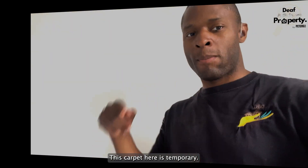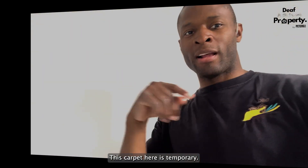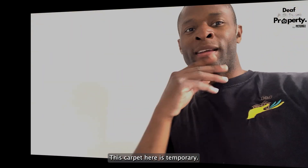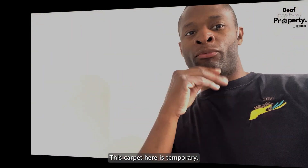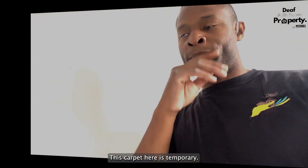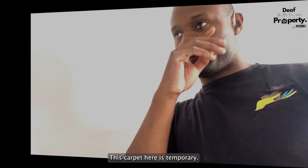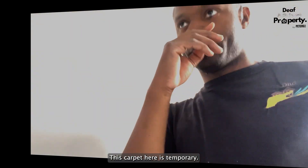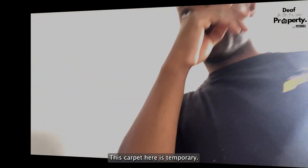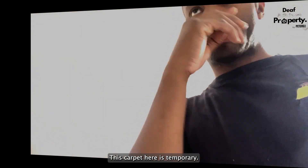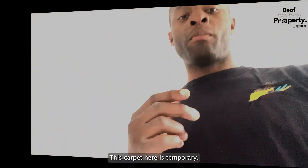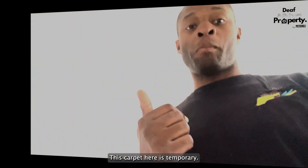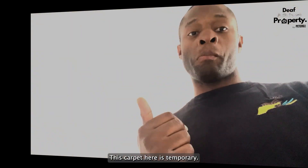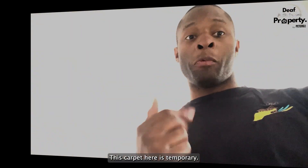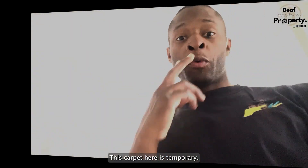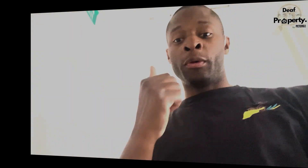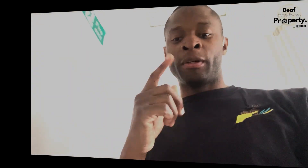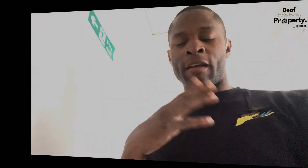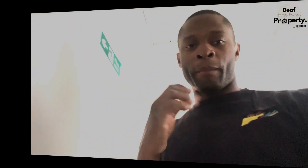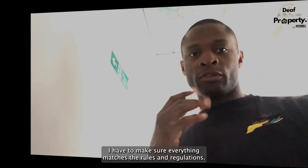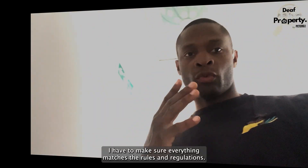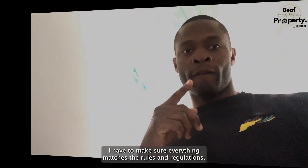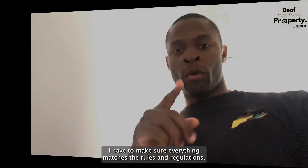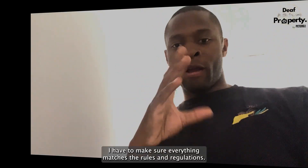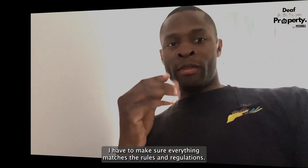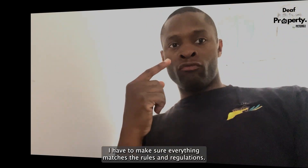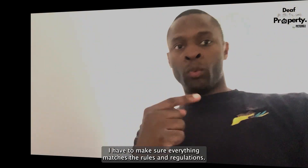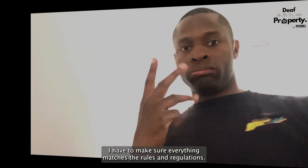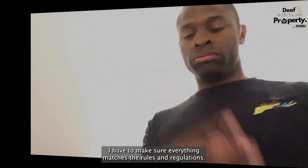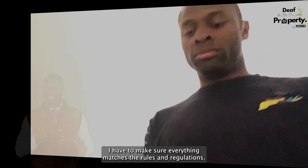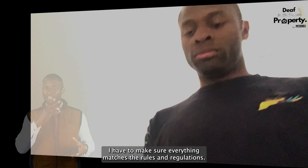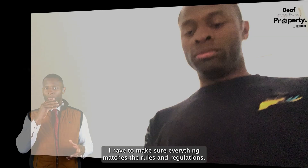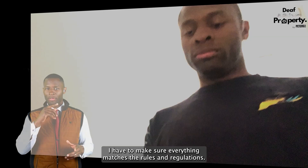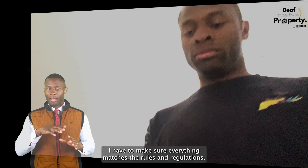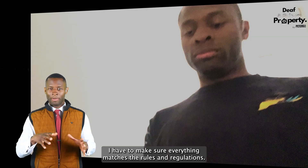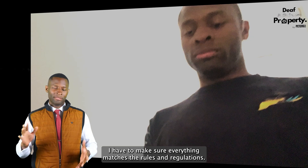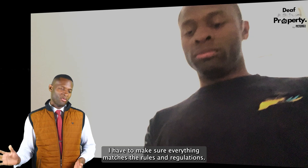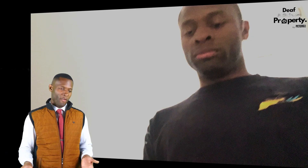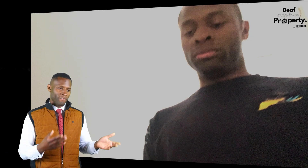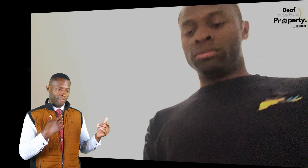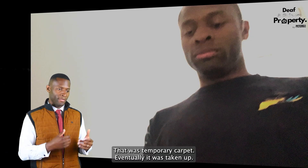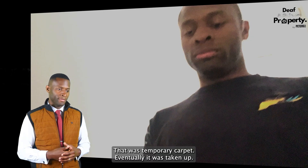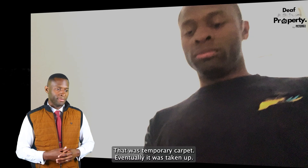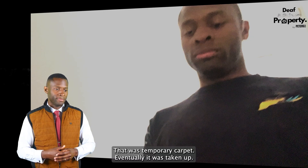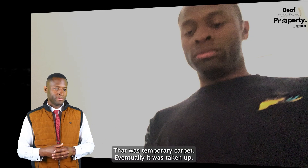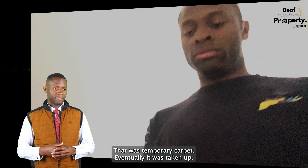This carpet here is temporary. I have to make sure everything matches the rules and regulations. That was temporary